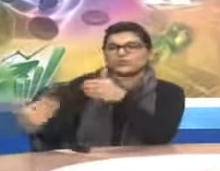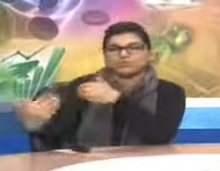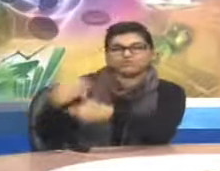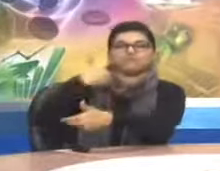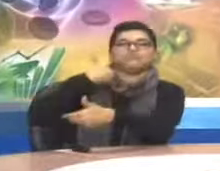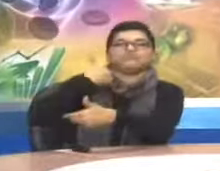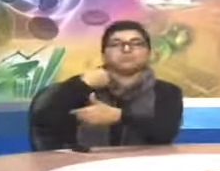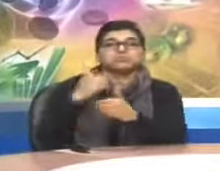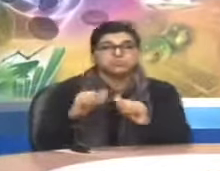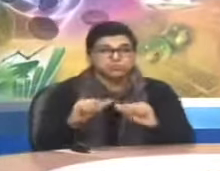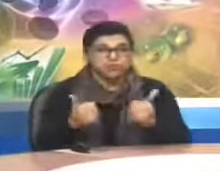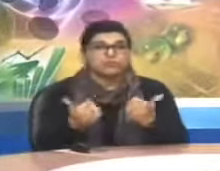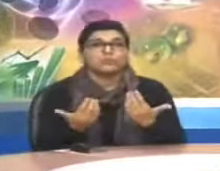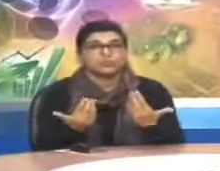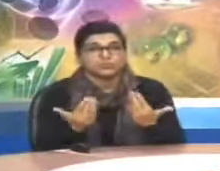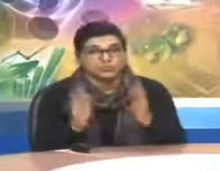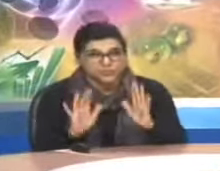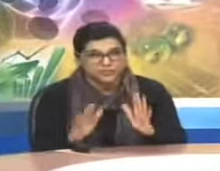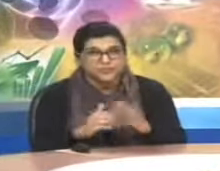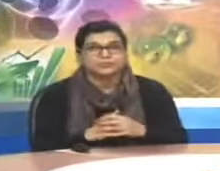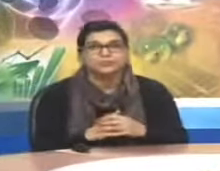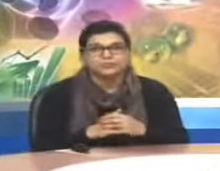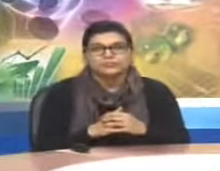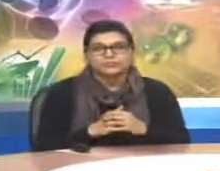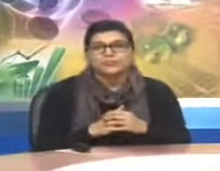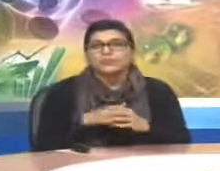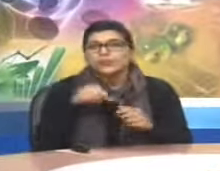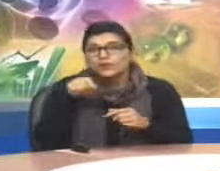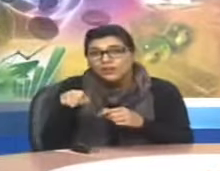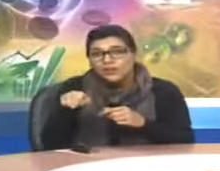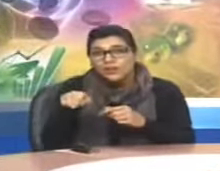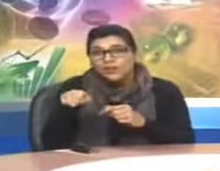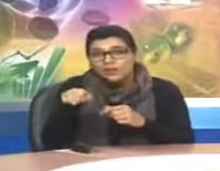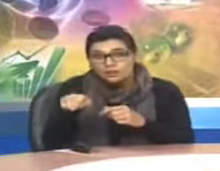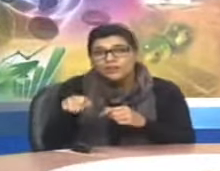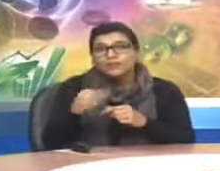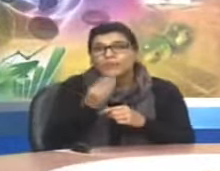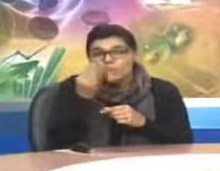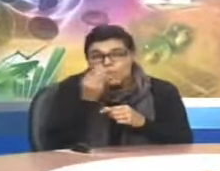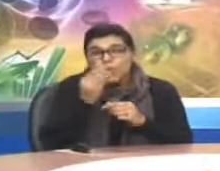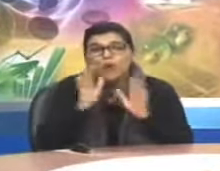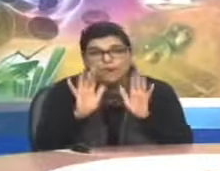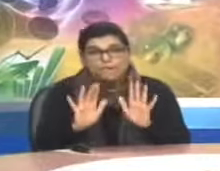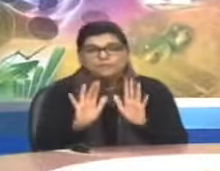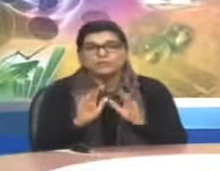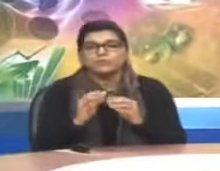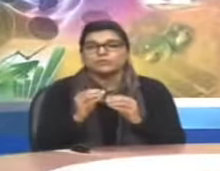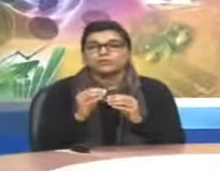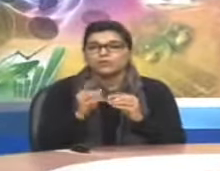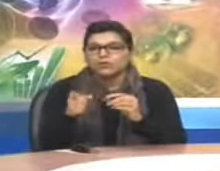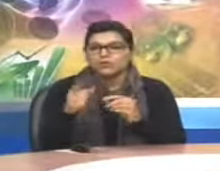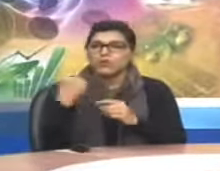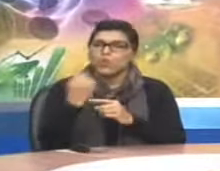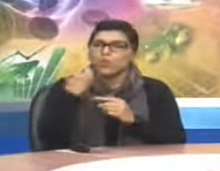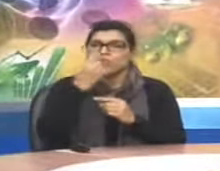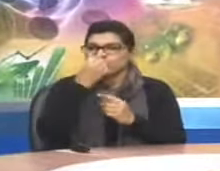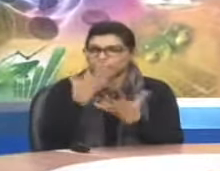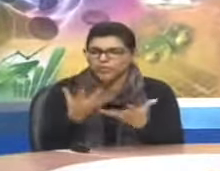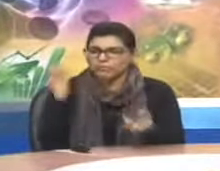and due to accumulation of all these litter, refuses and junk poses,